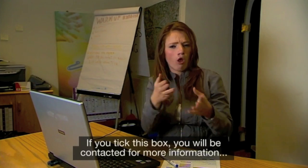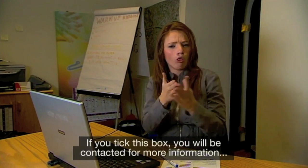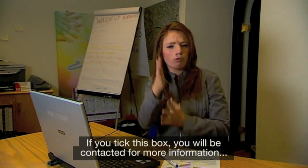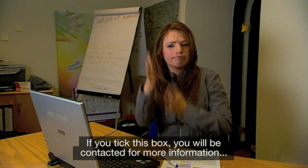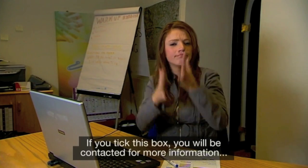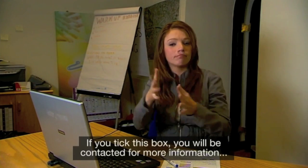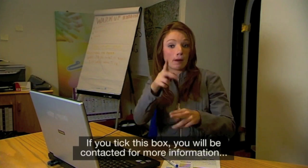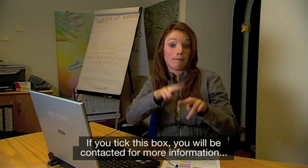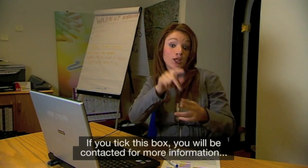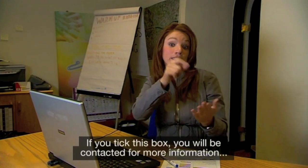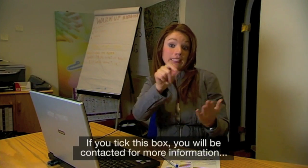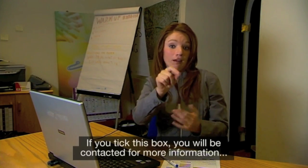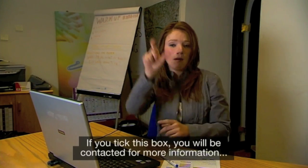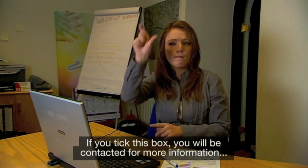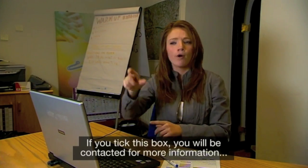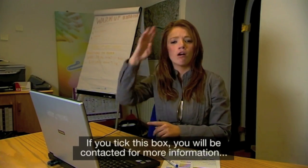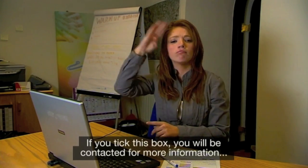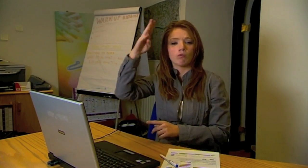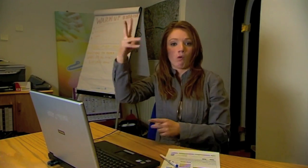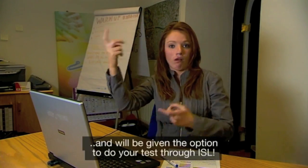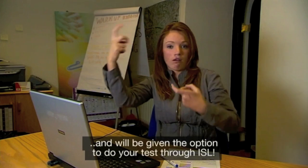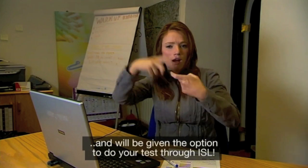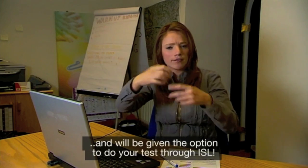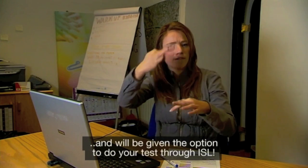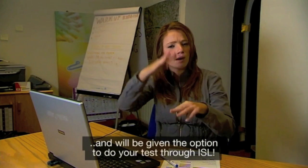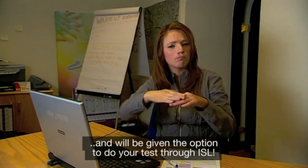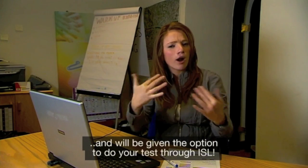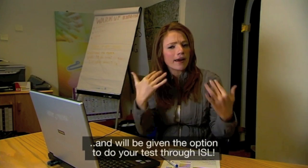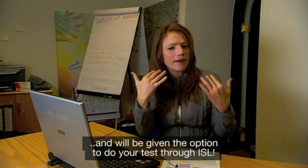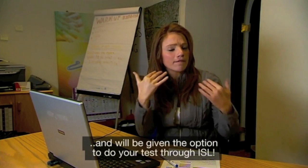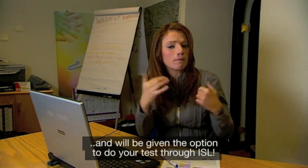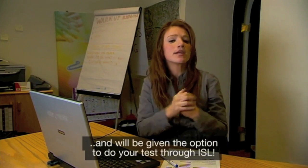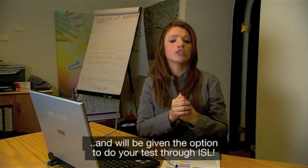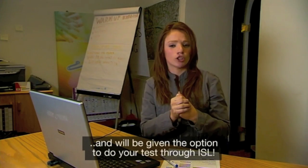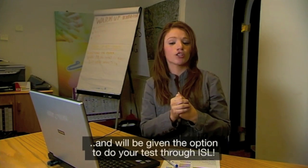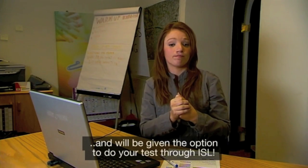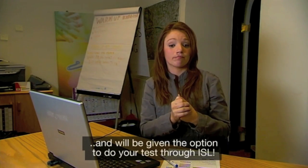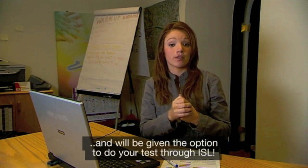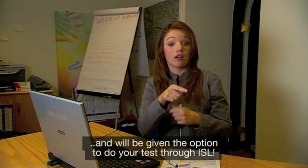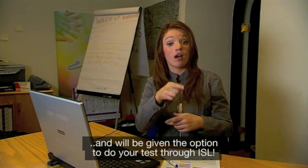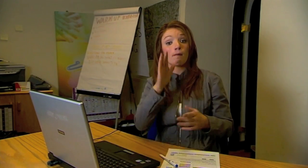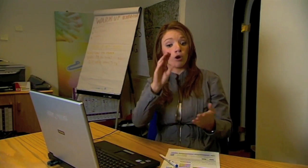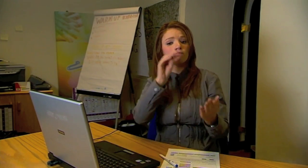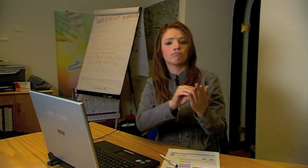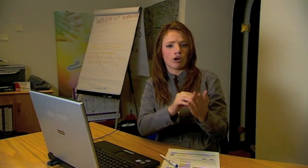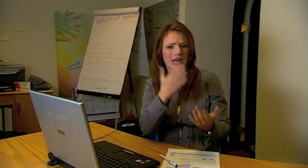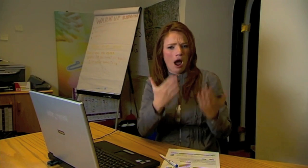be contacted for more information and will be given the option to do your test through ISL. You